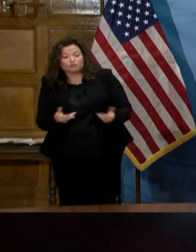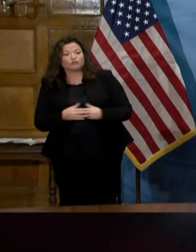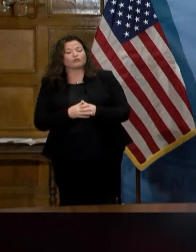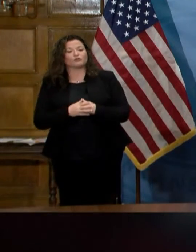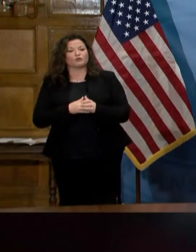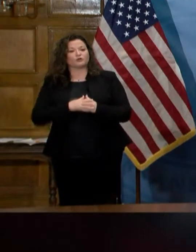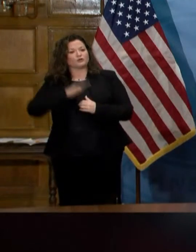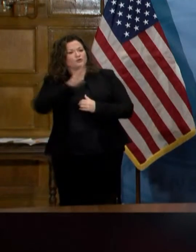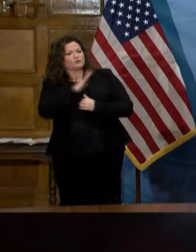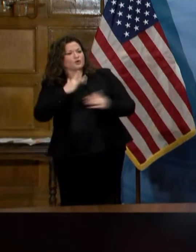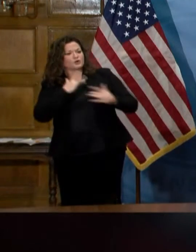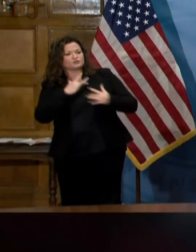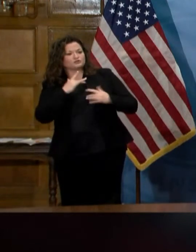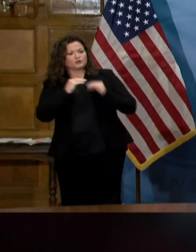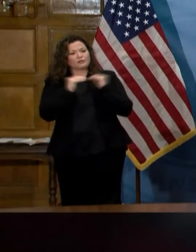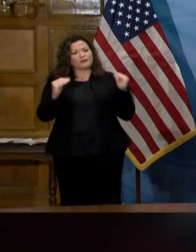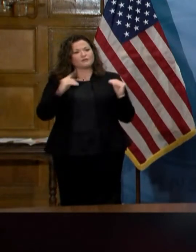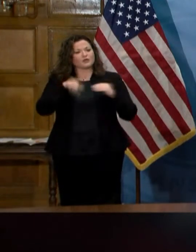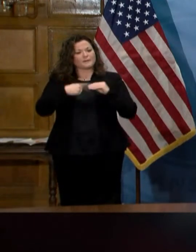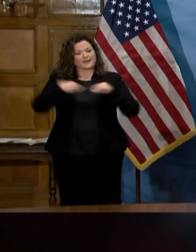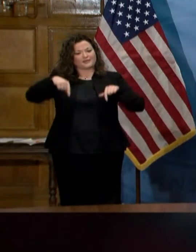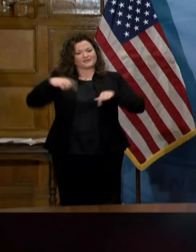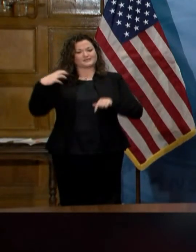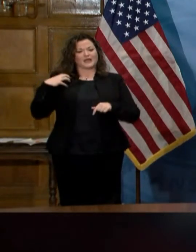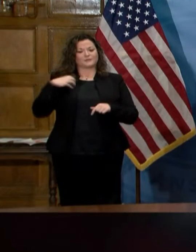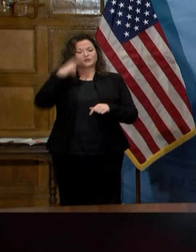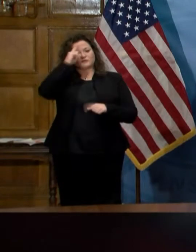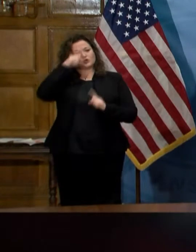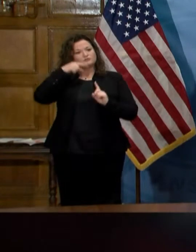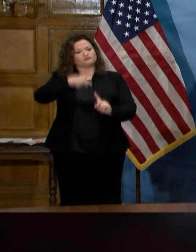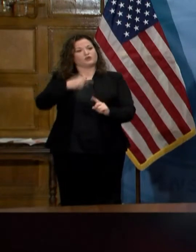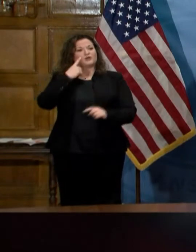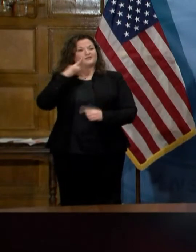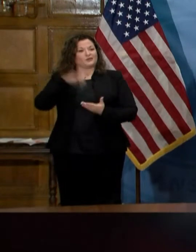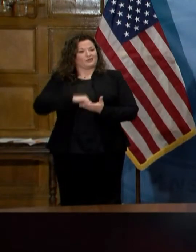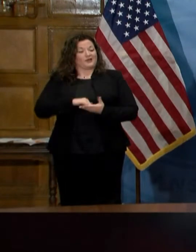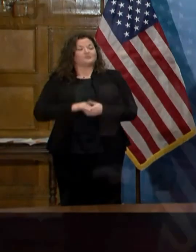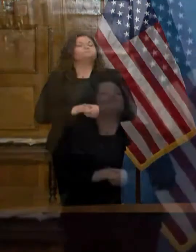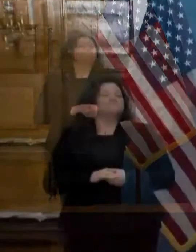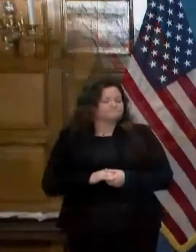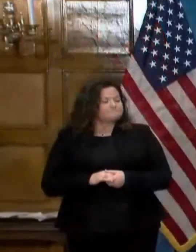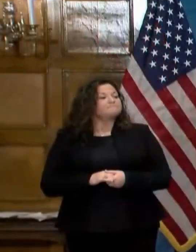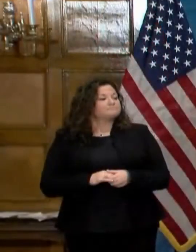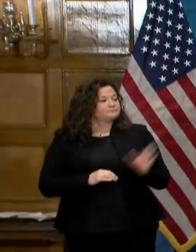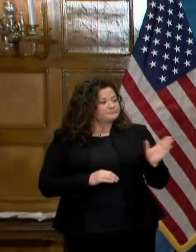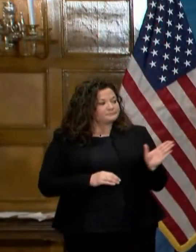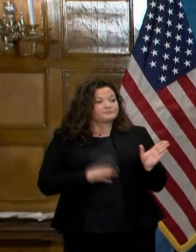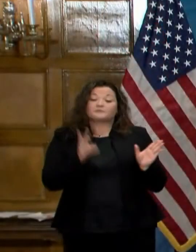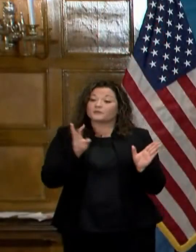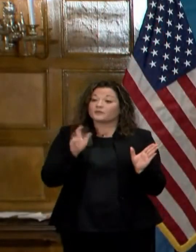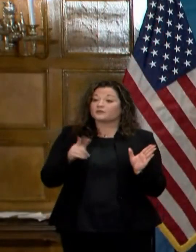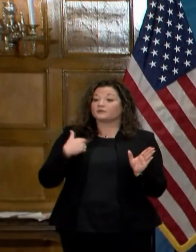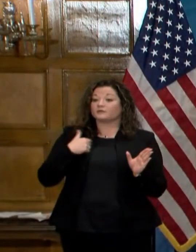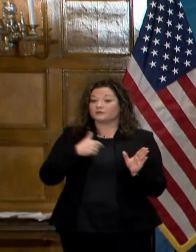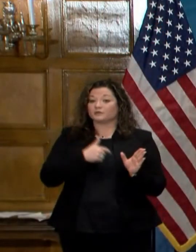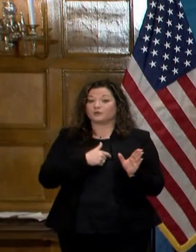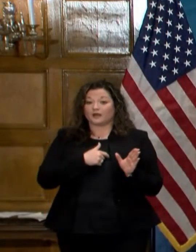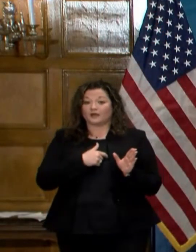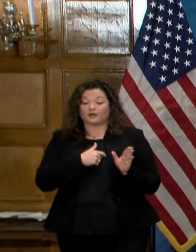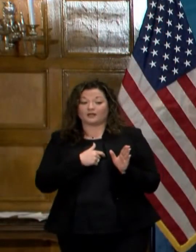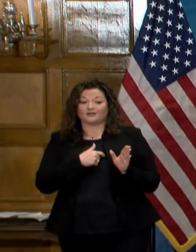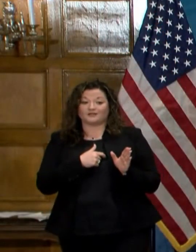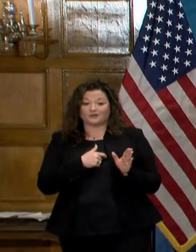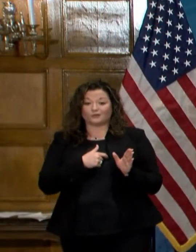how concerned are you about the Capitol as a potential target? Well, we take every piece